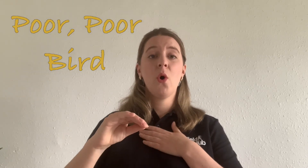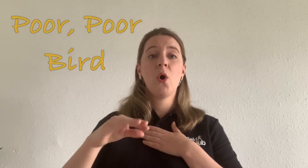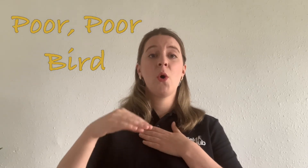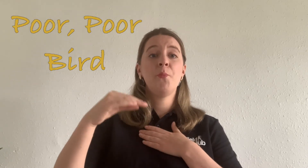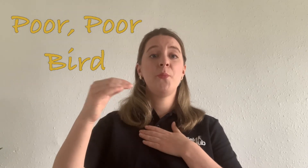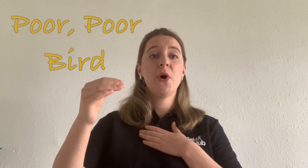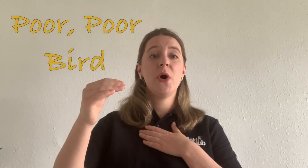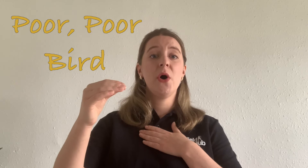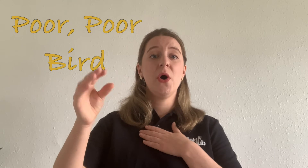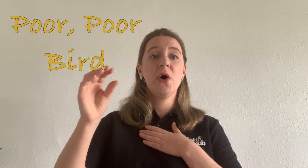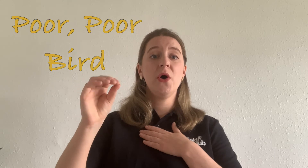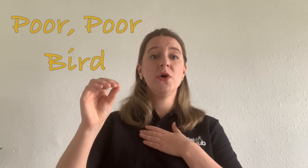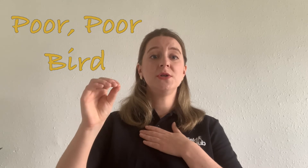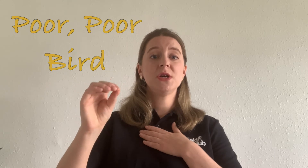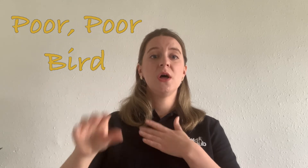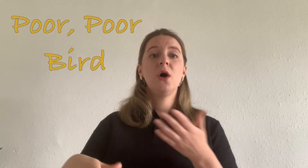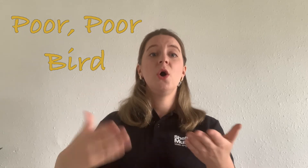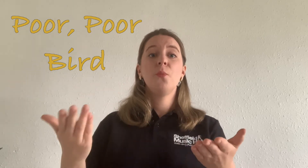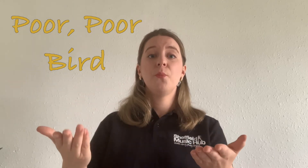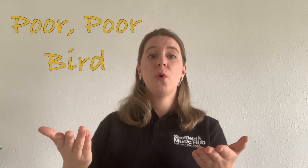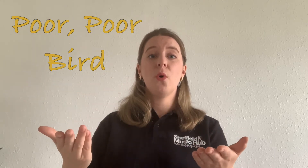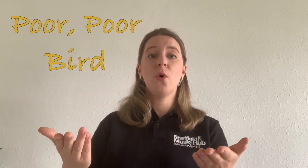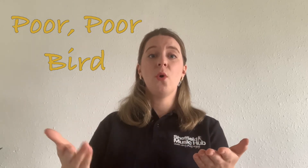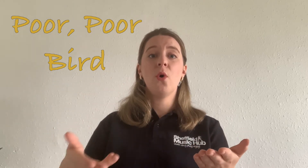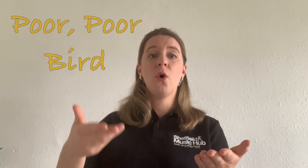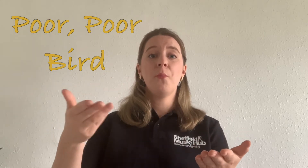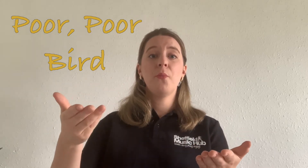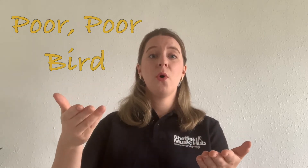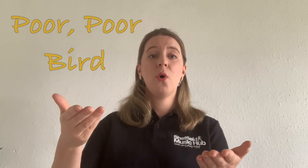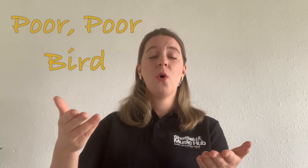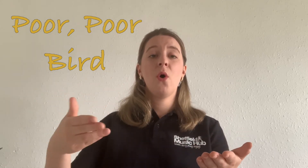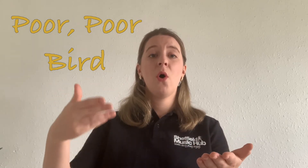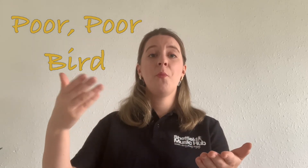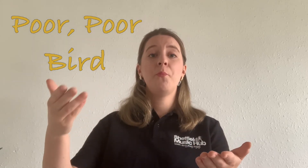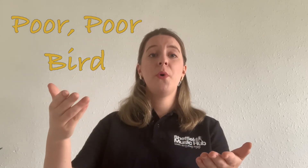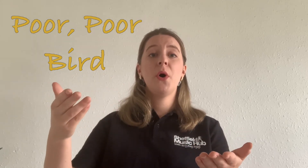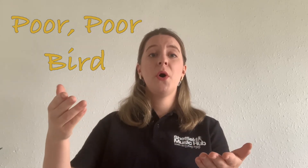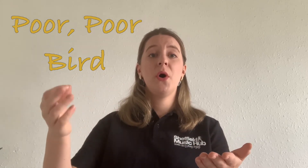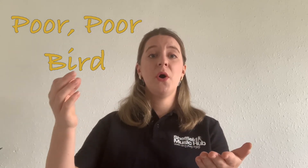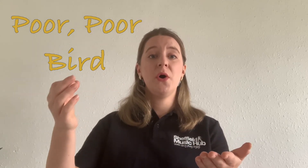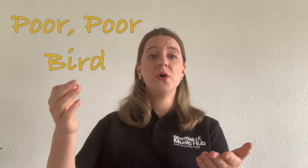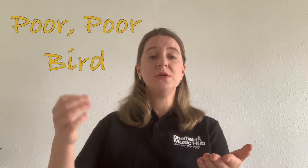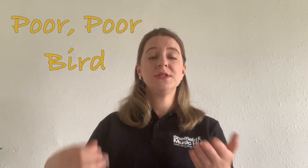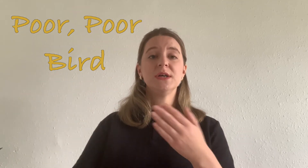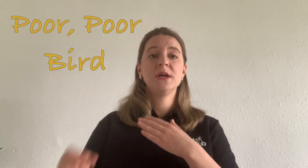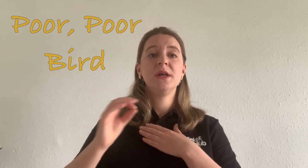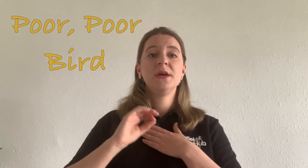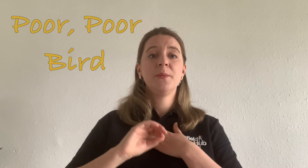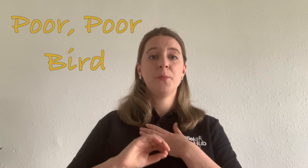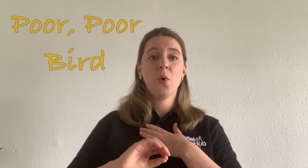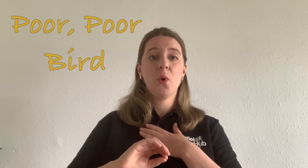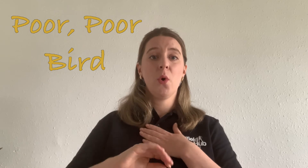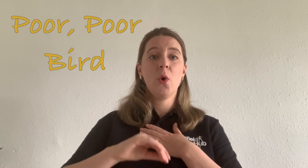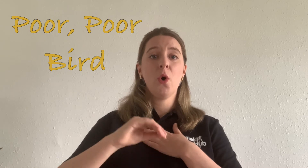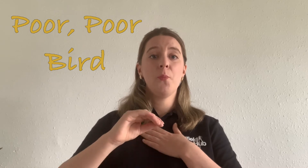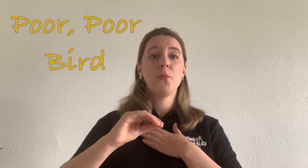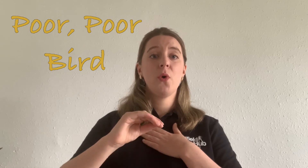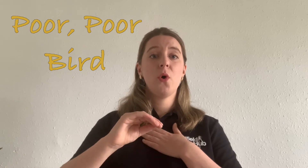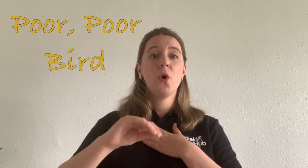poor bird, poor, poor bird, poor,